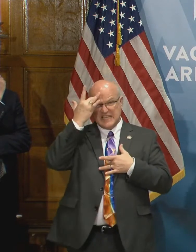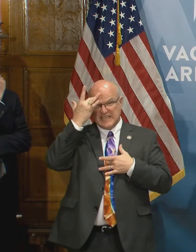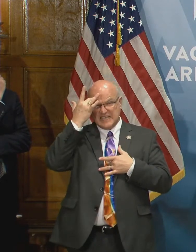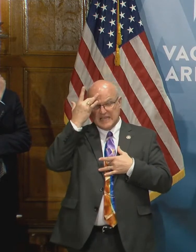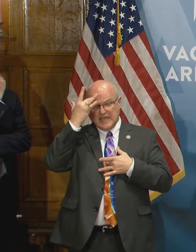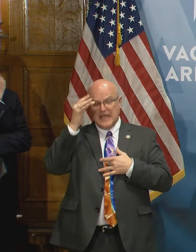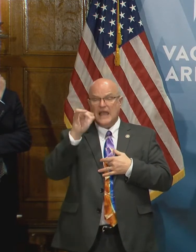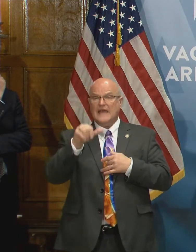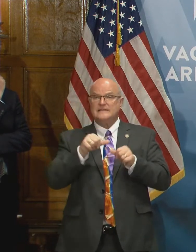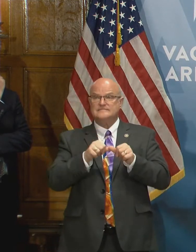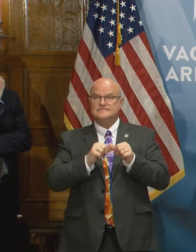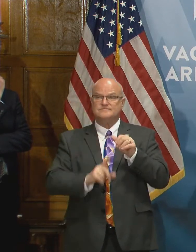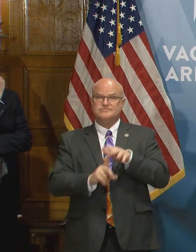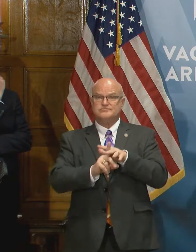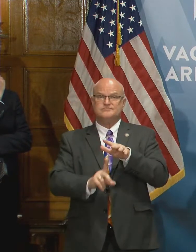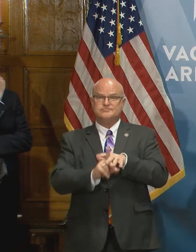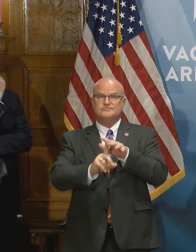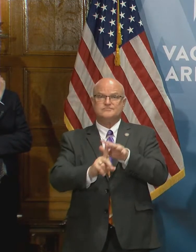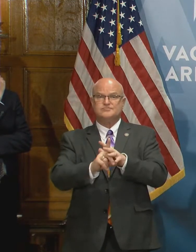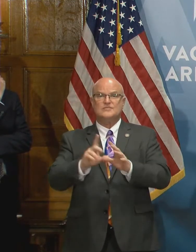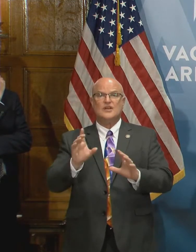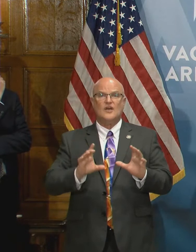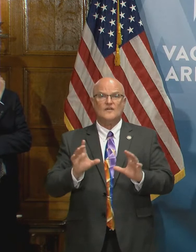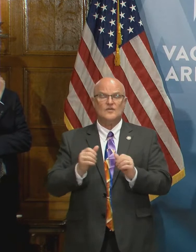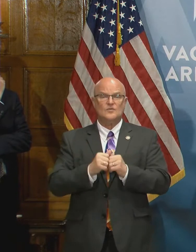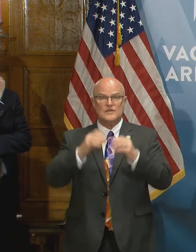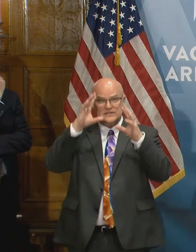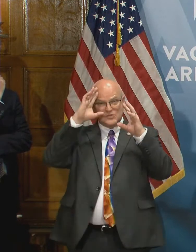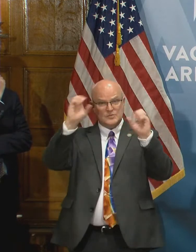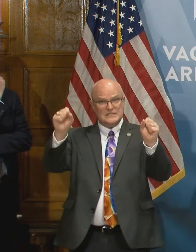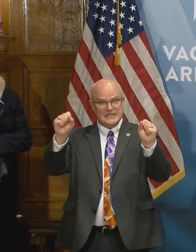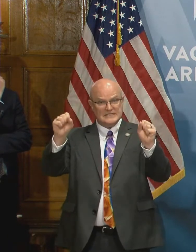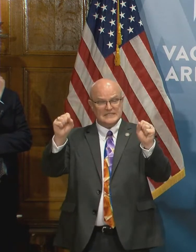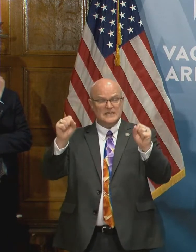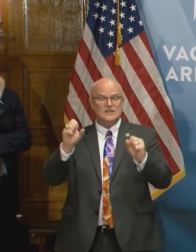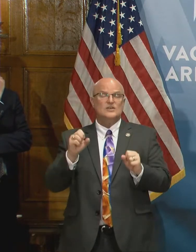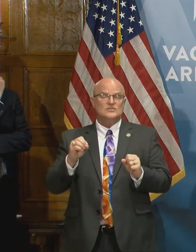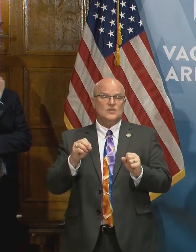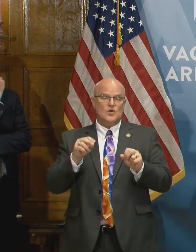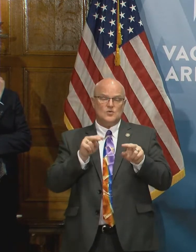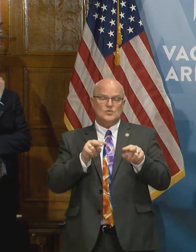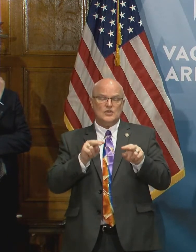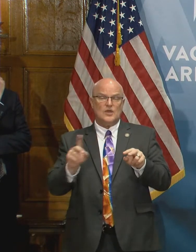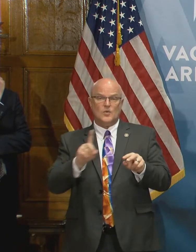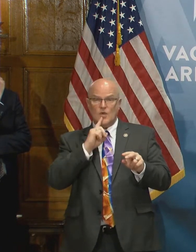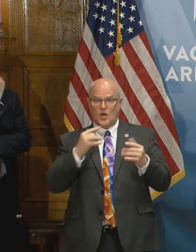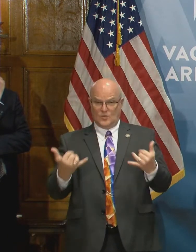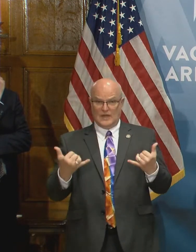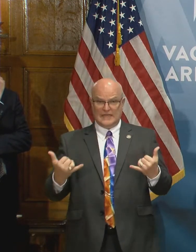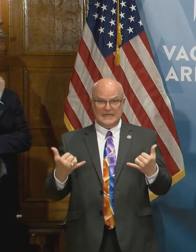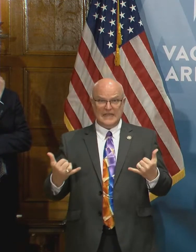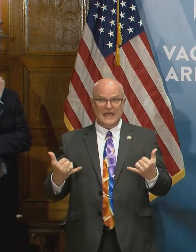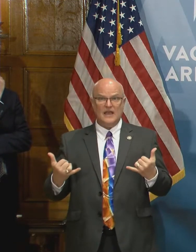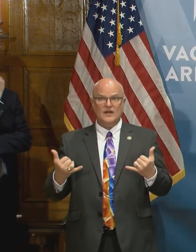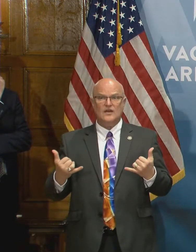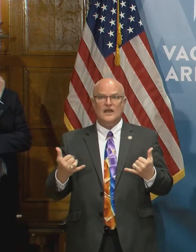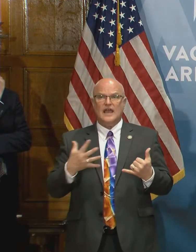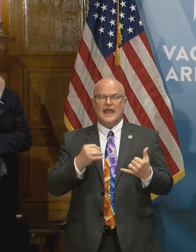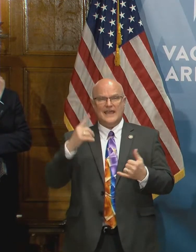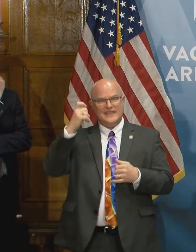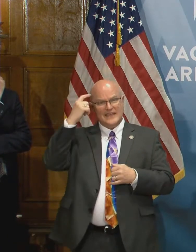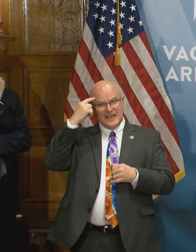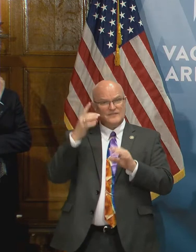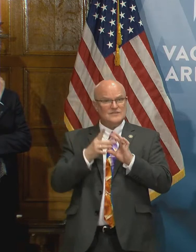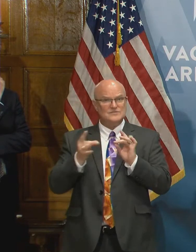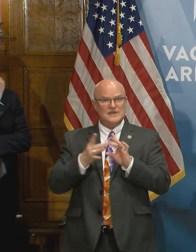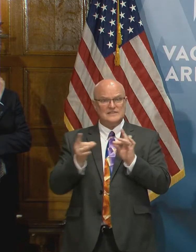something that continues to come up in our conversation with superintendents. And so looking at where we are now, and as the governor